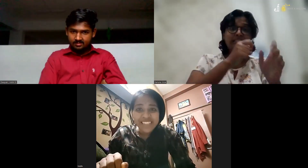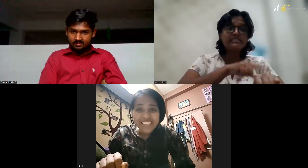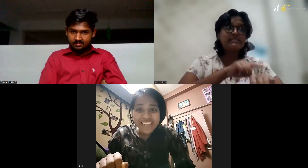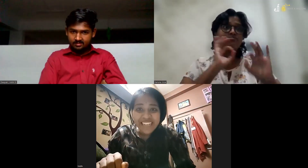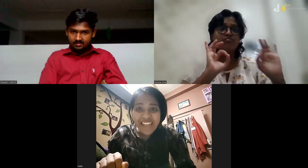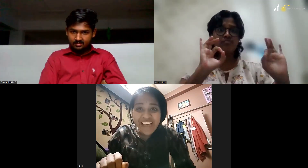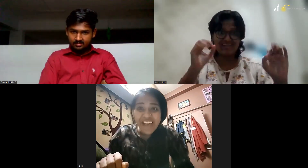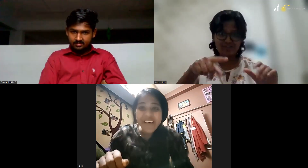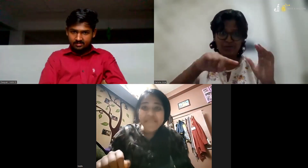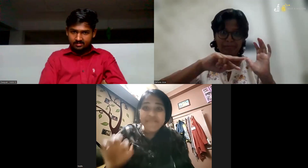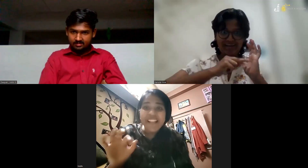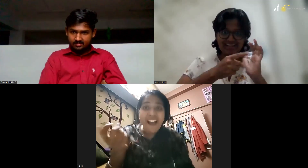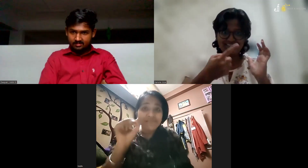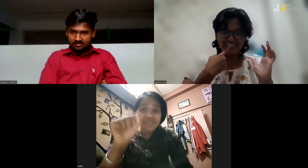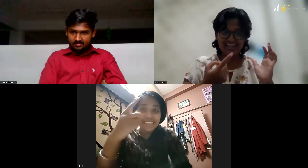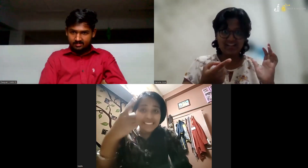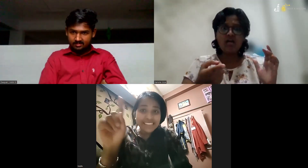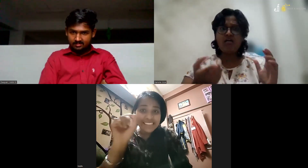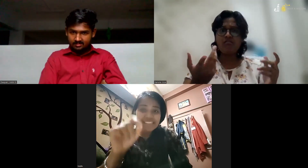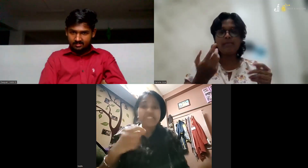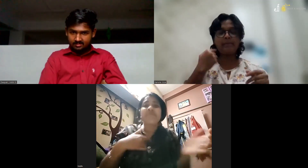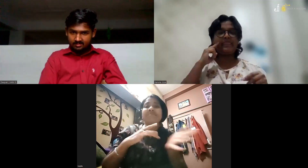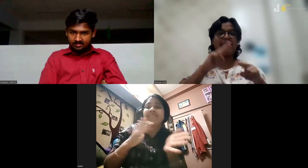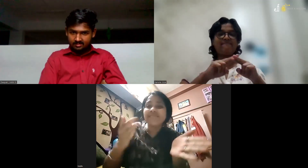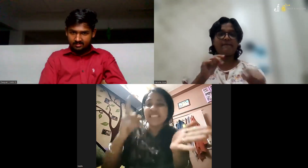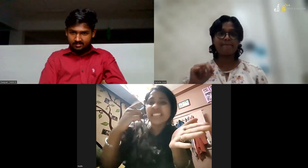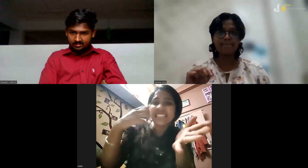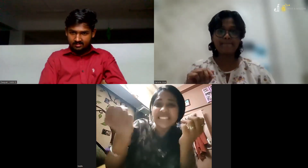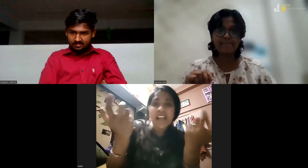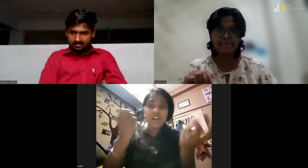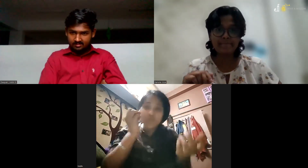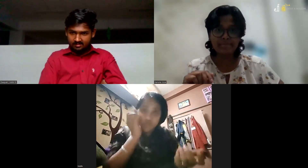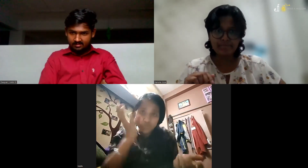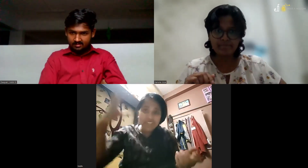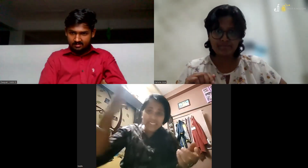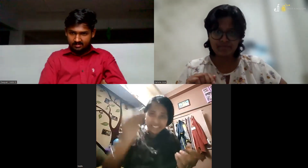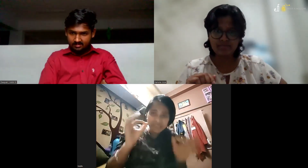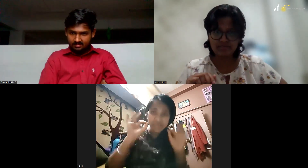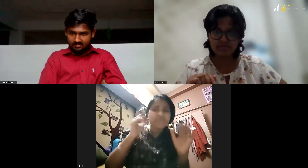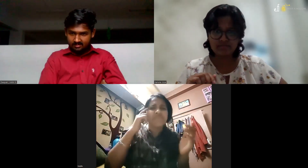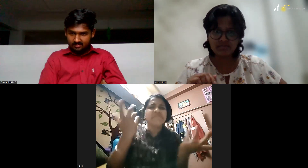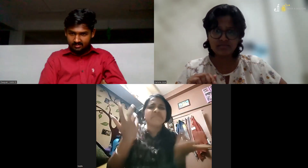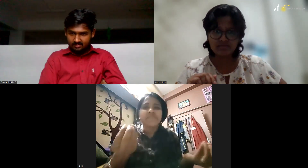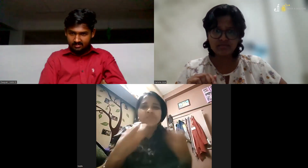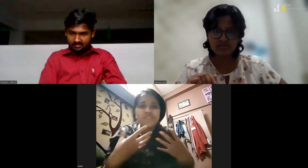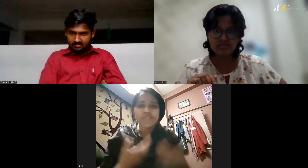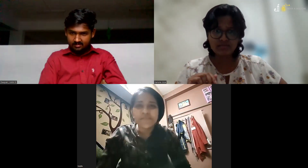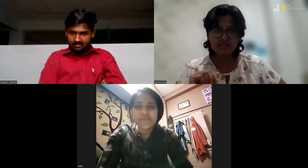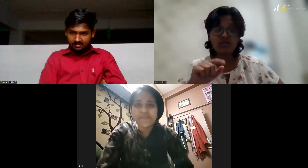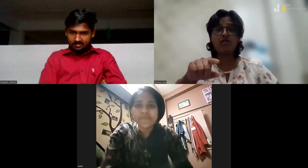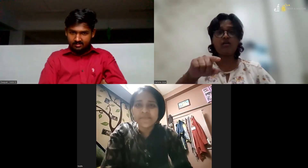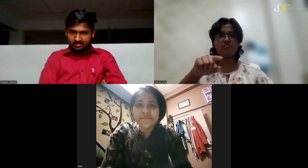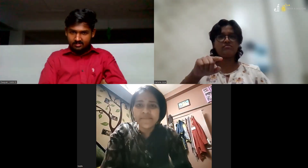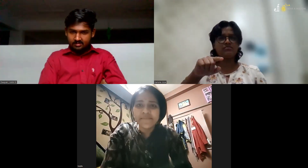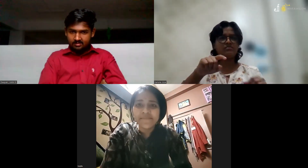with this? So you have to be on time. That you wanted to ask me about the timing. So